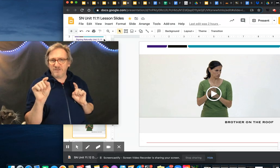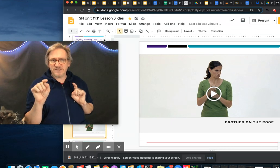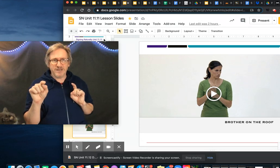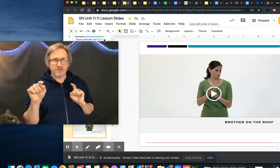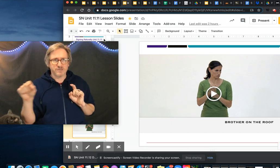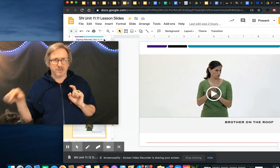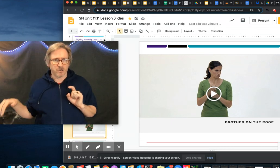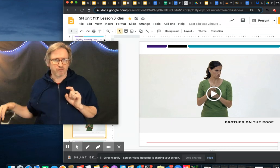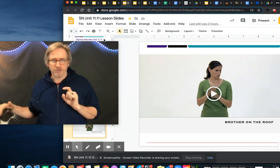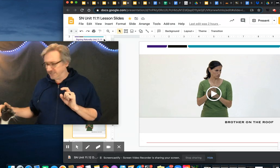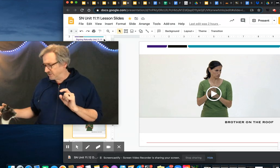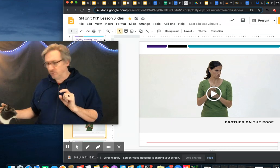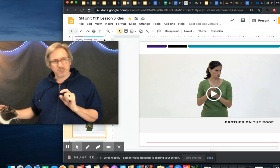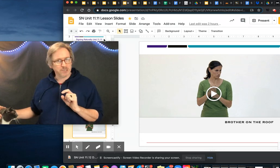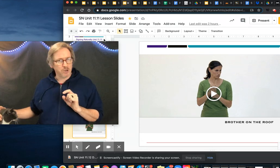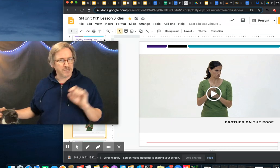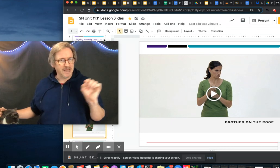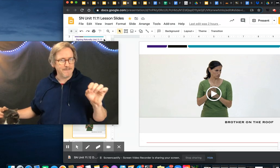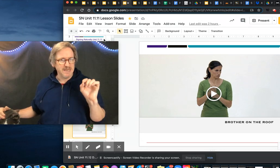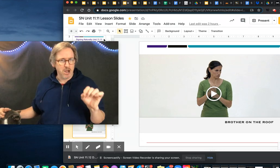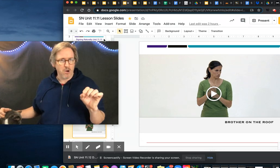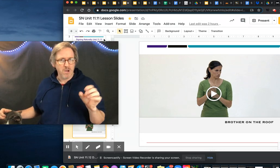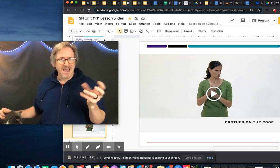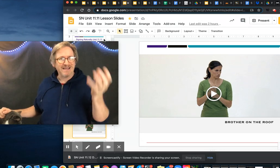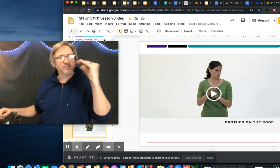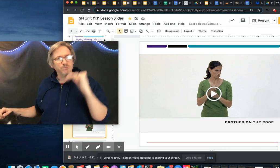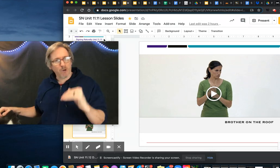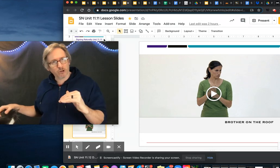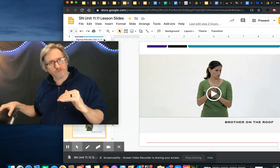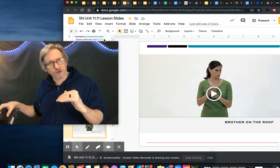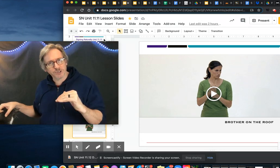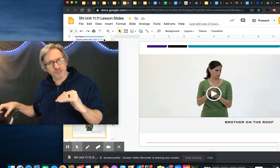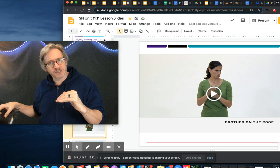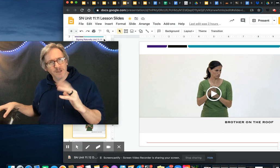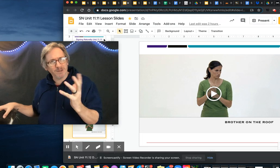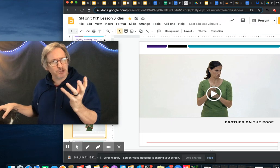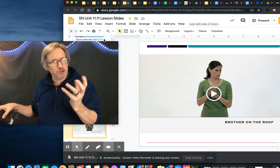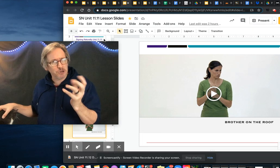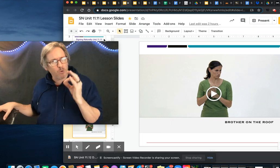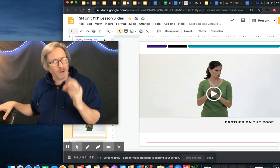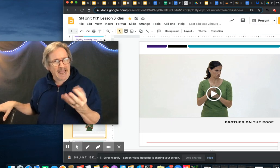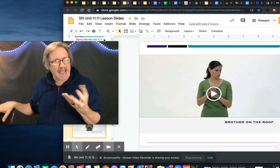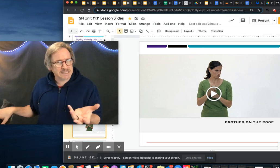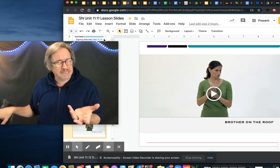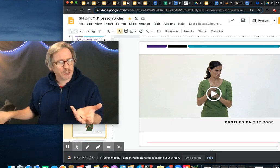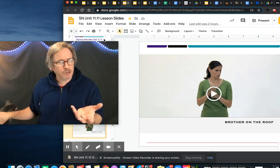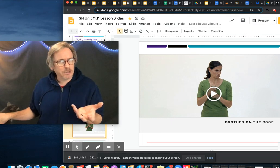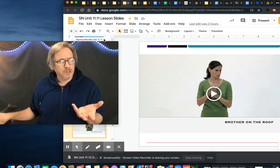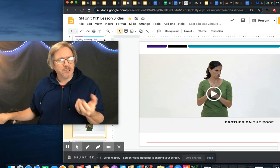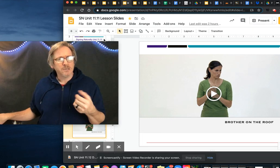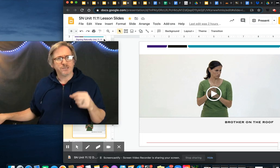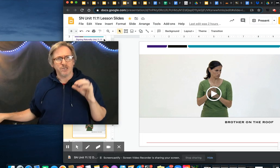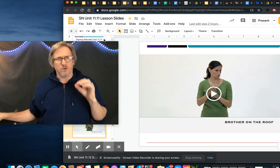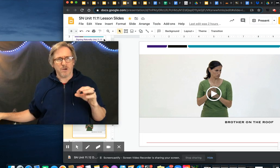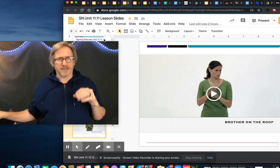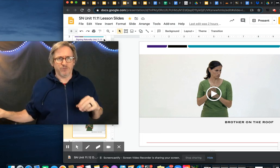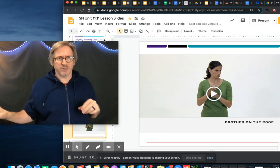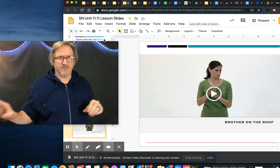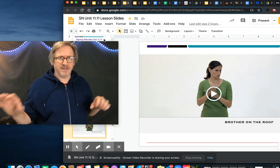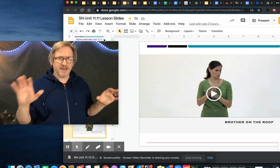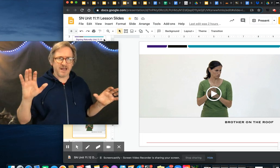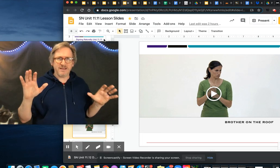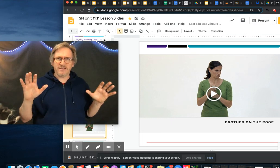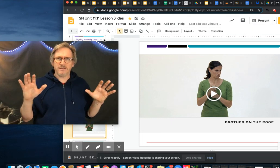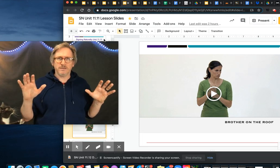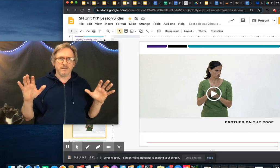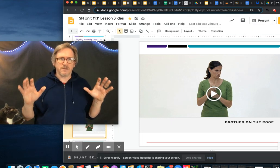If these videos are really slow to load, let me know. I have smaller versions, but they're not quite as clear, so I can put them